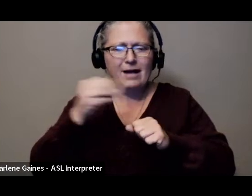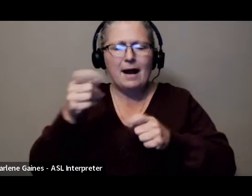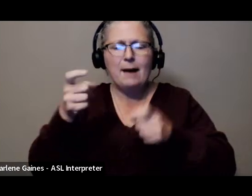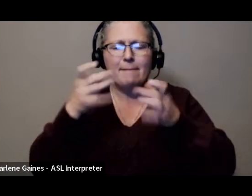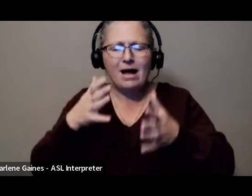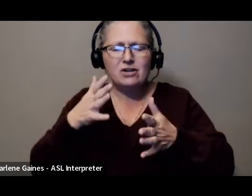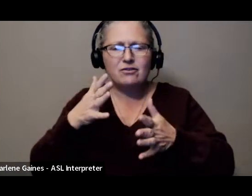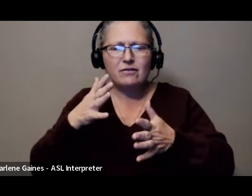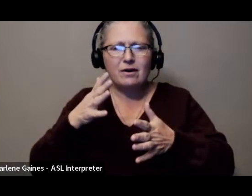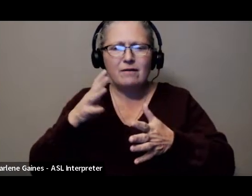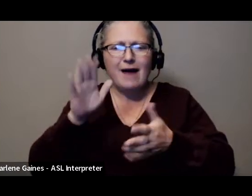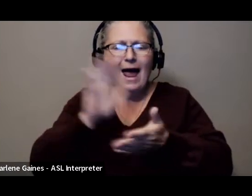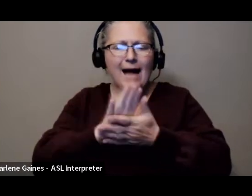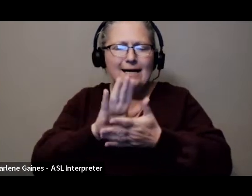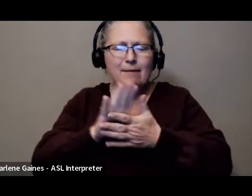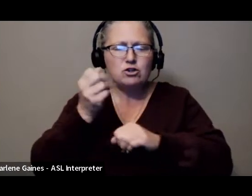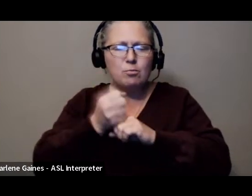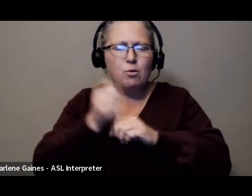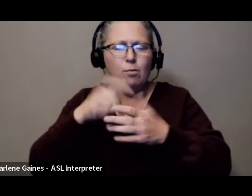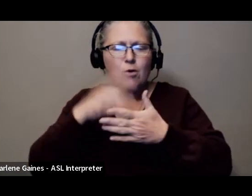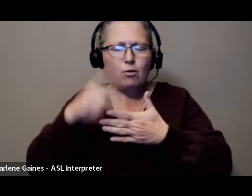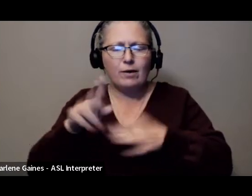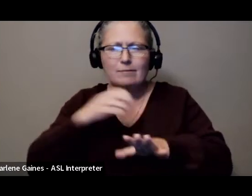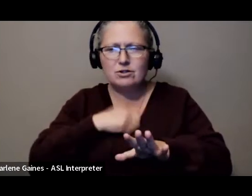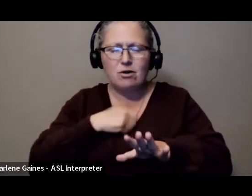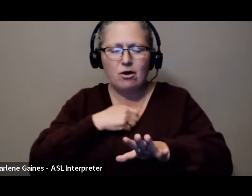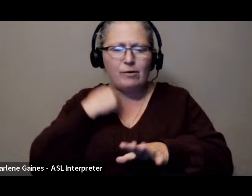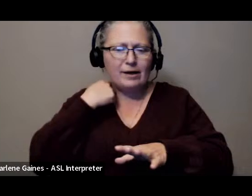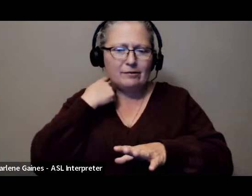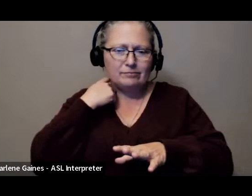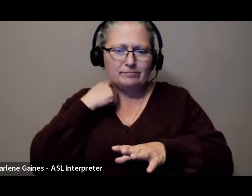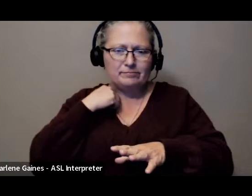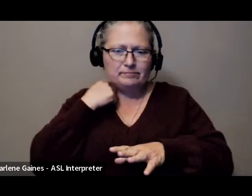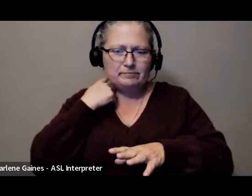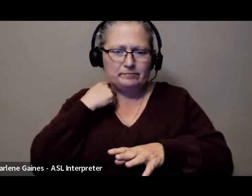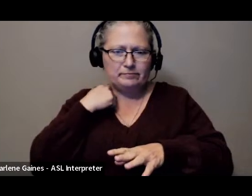of academic support programs, sorry.